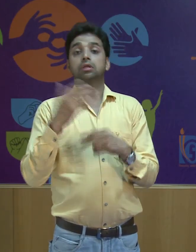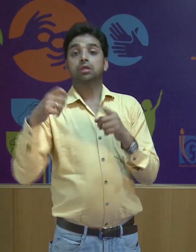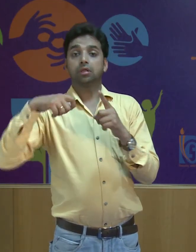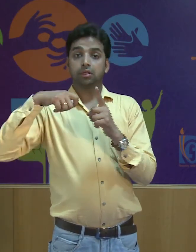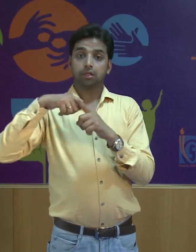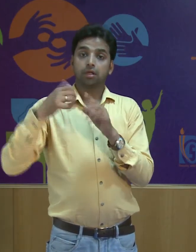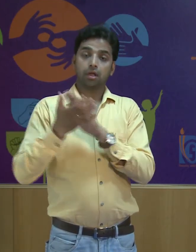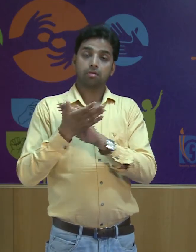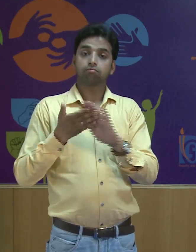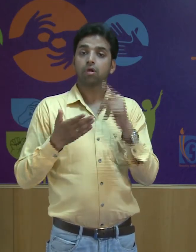Khilji,